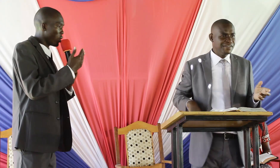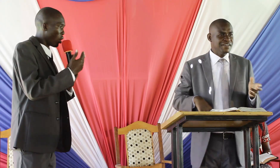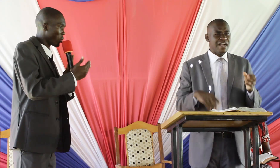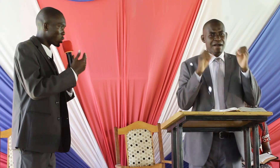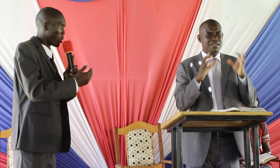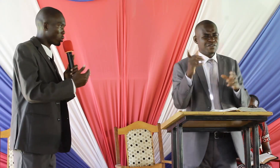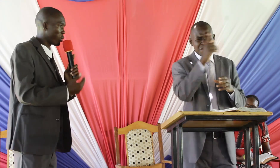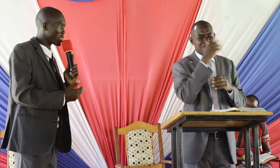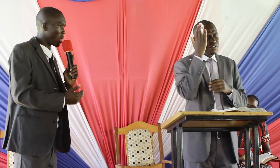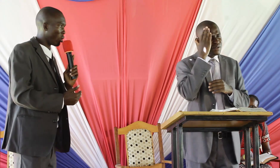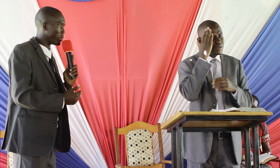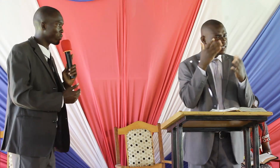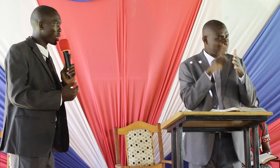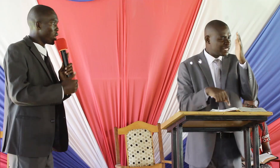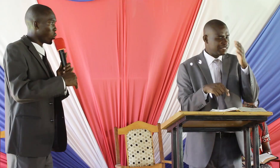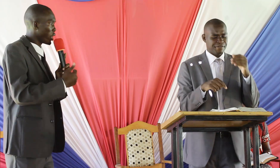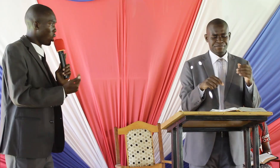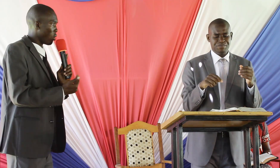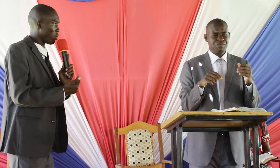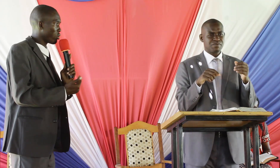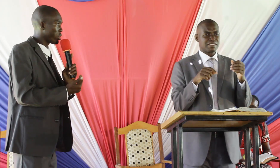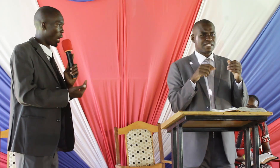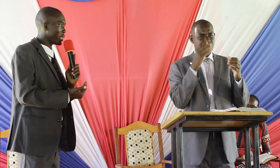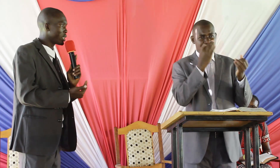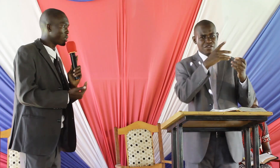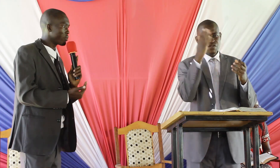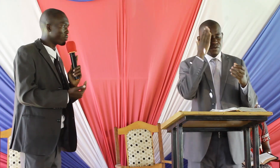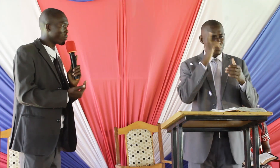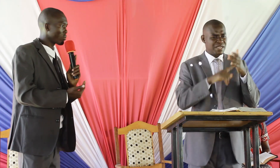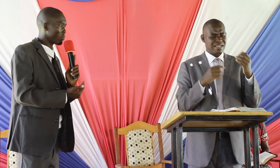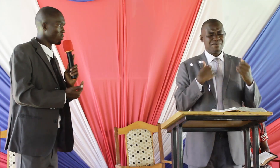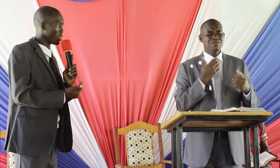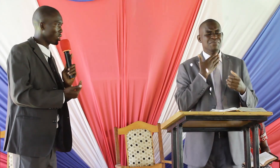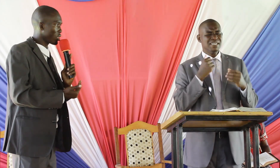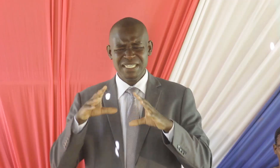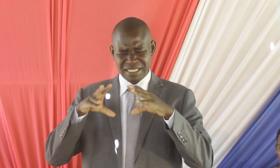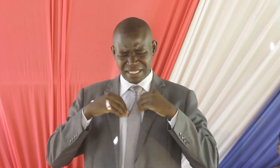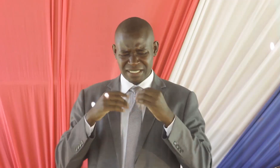Jesus on the spot. Praise the Lord. We know that